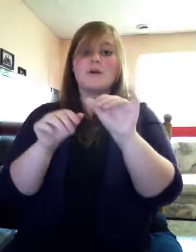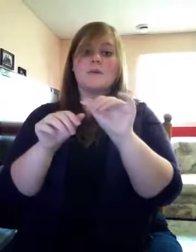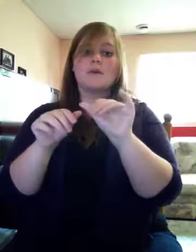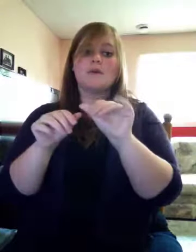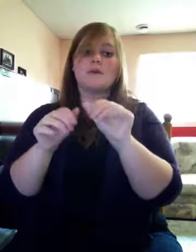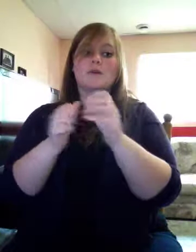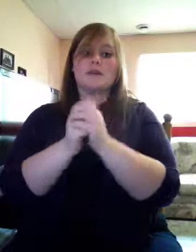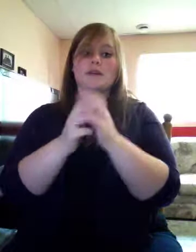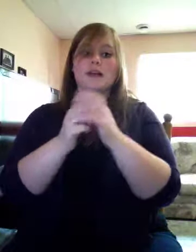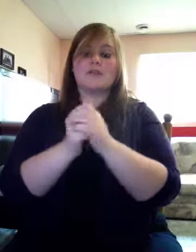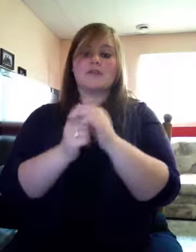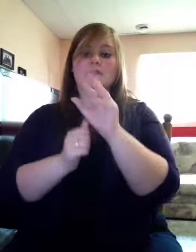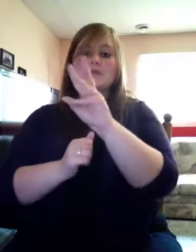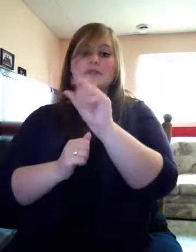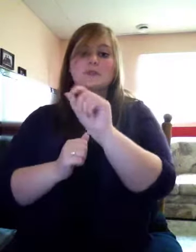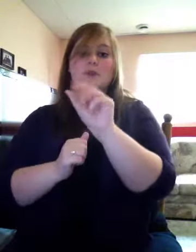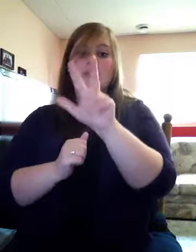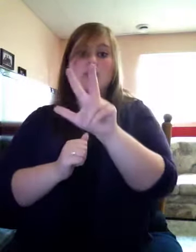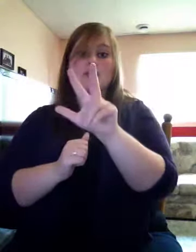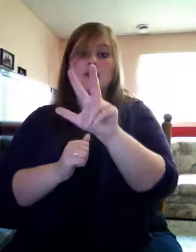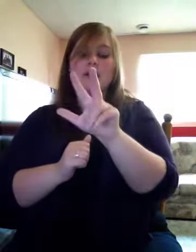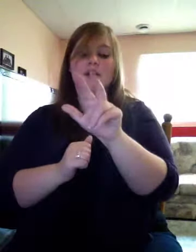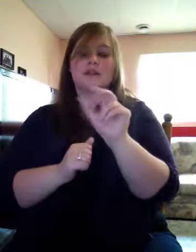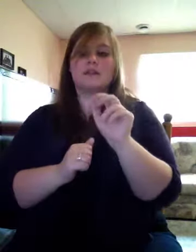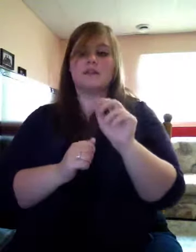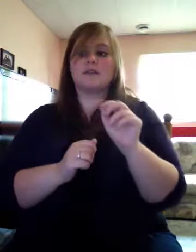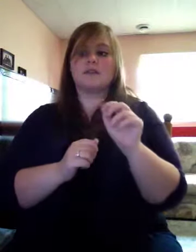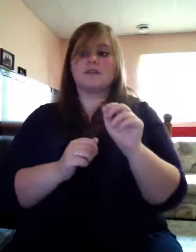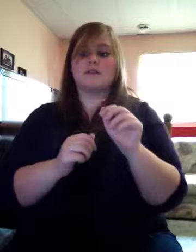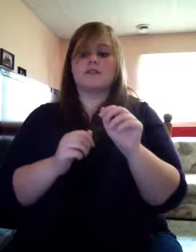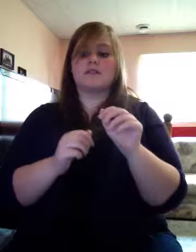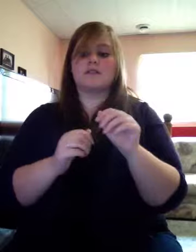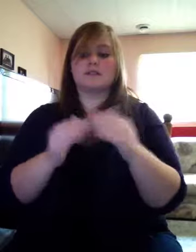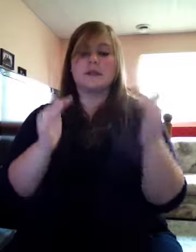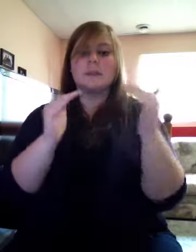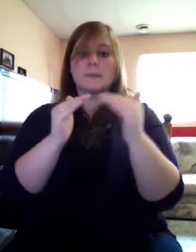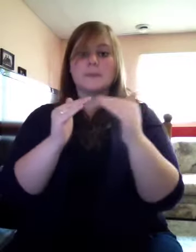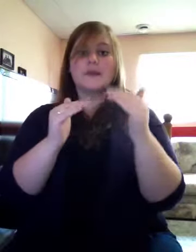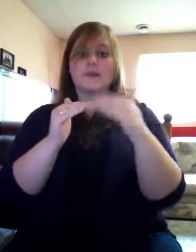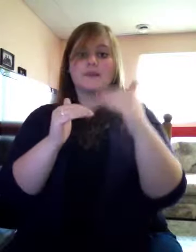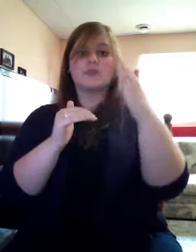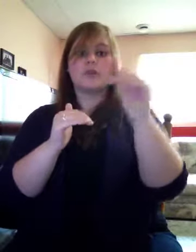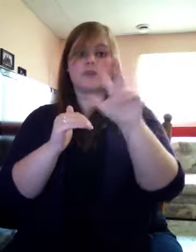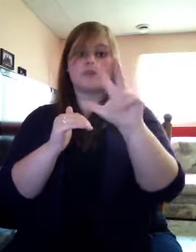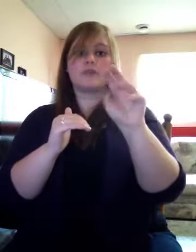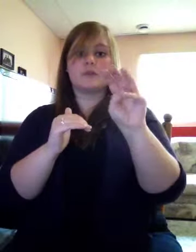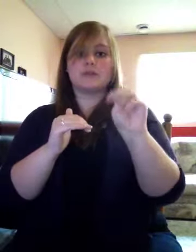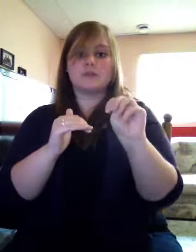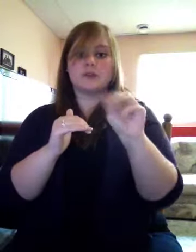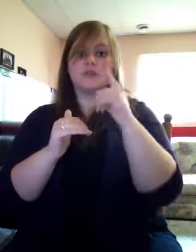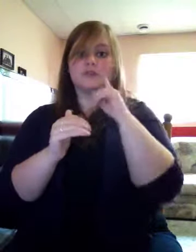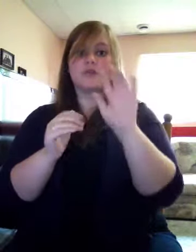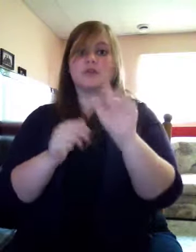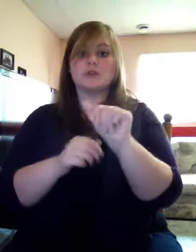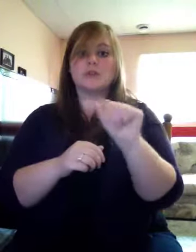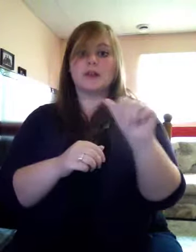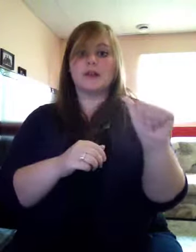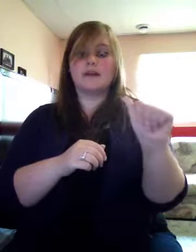5.8 centimeters, again making the criteria of a very large AAA greater than 3 centimeters. This video clip shows a very